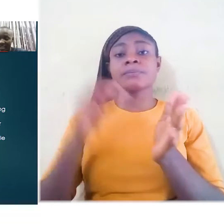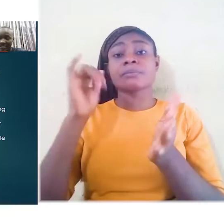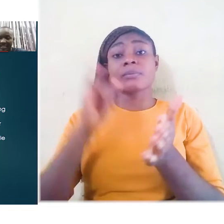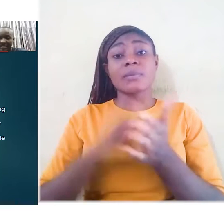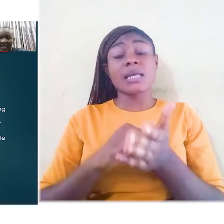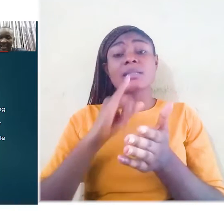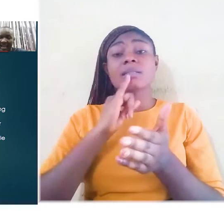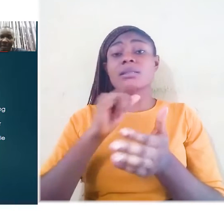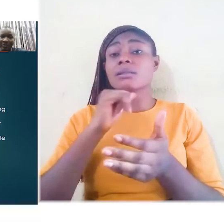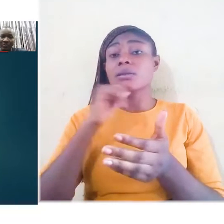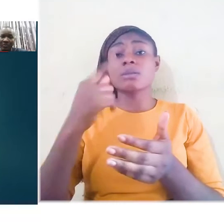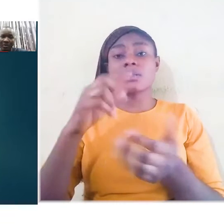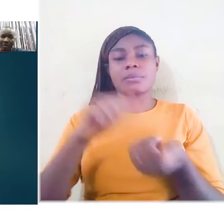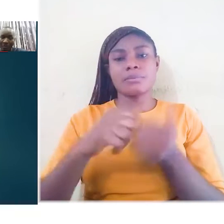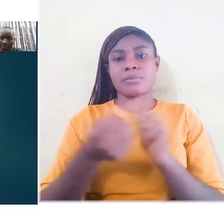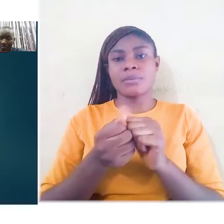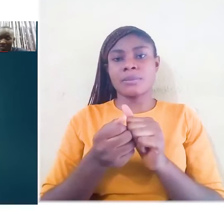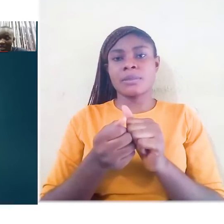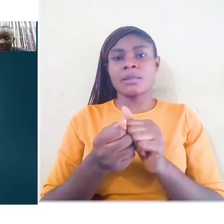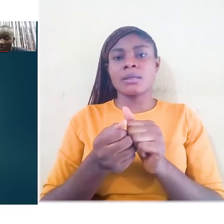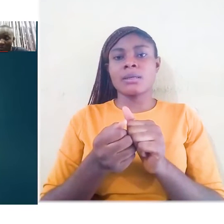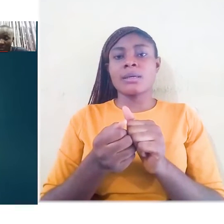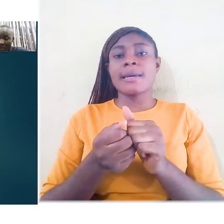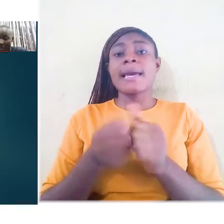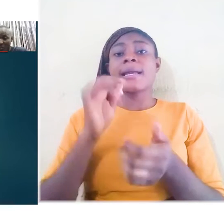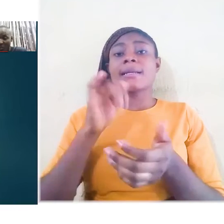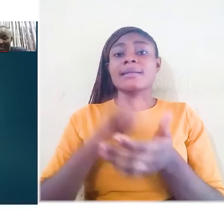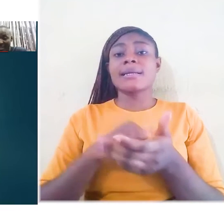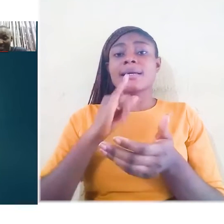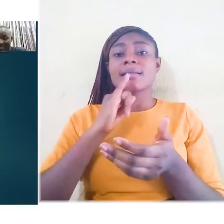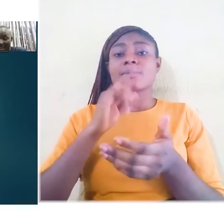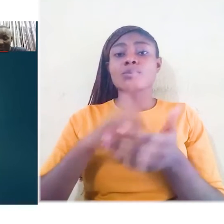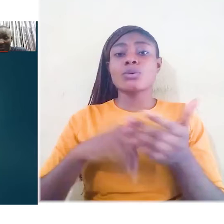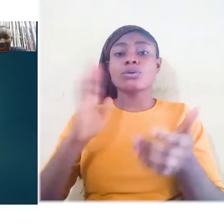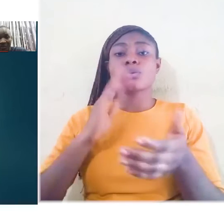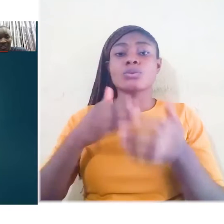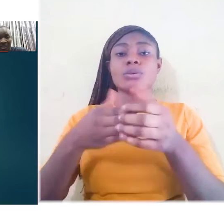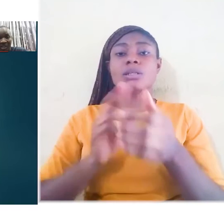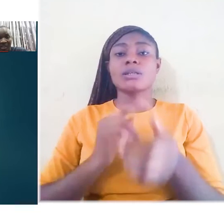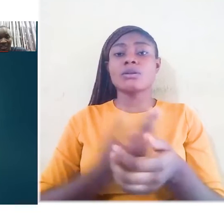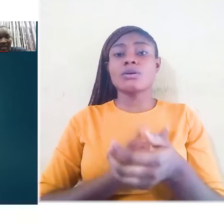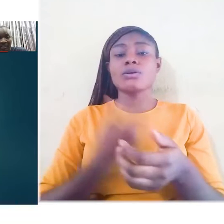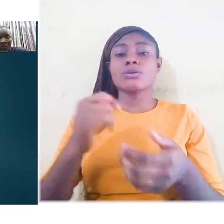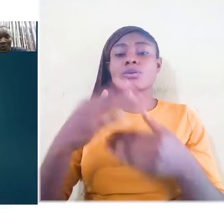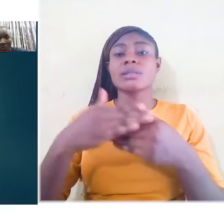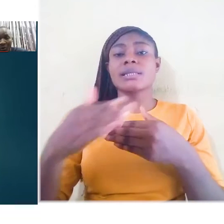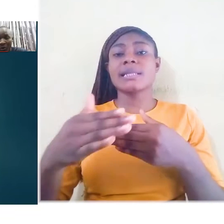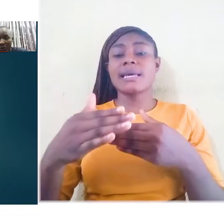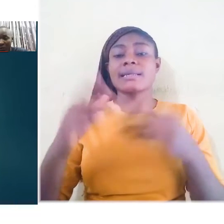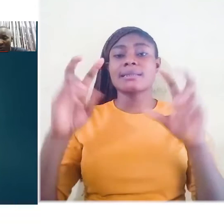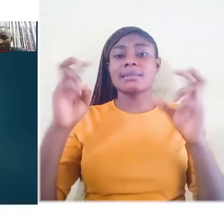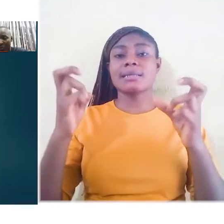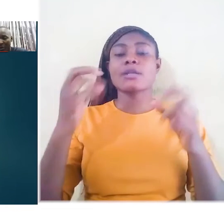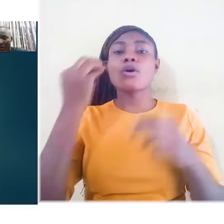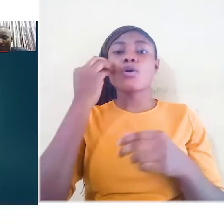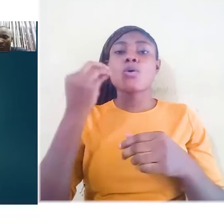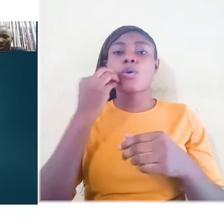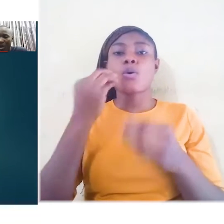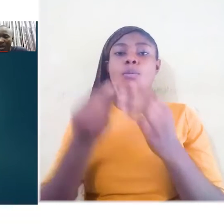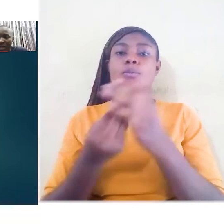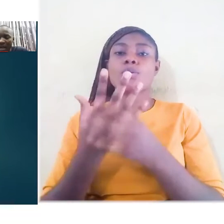the case, and that's what will lead us to the next slide, which is that homegrown or foreign